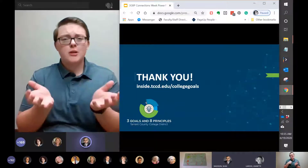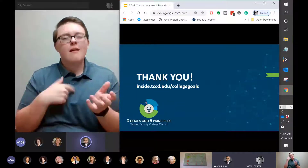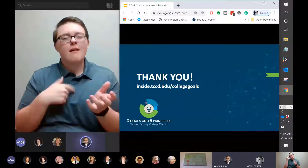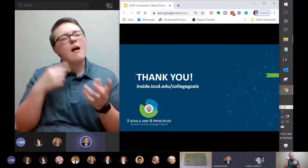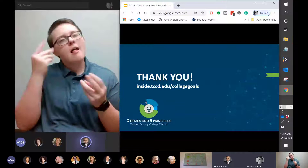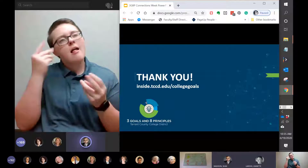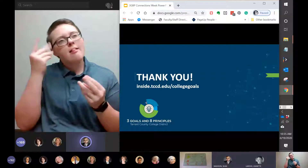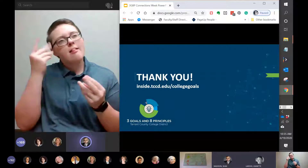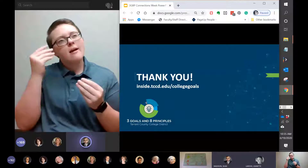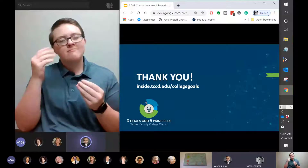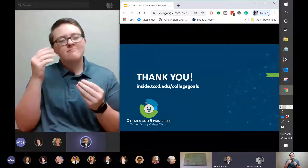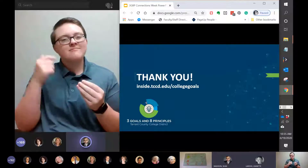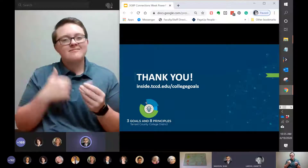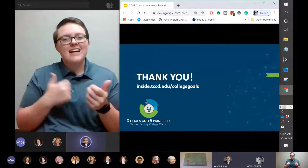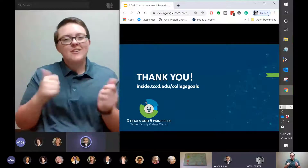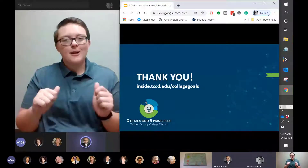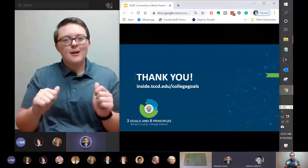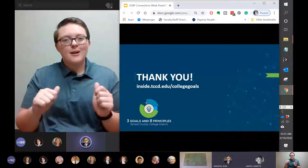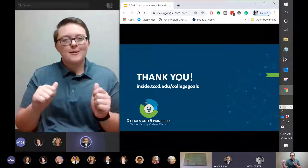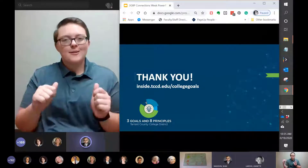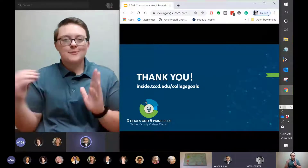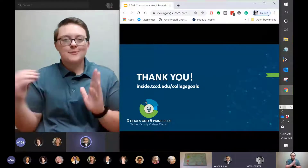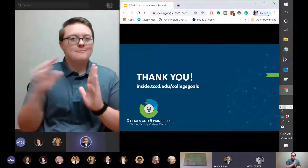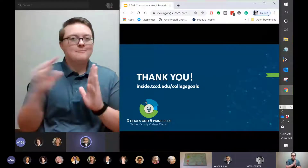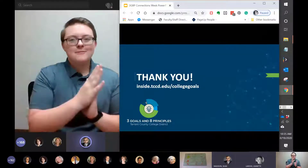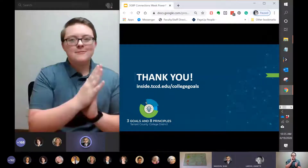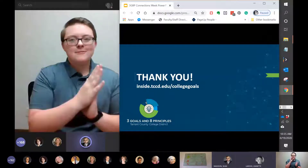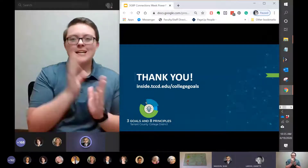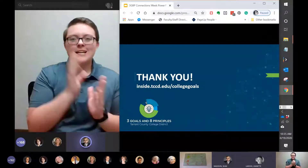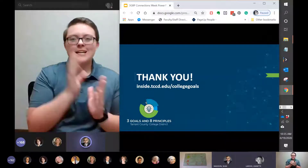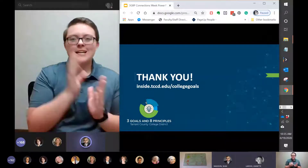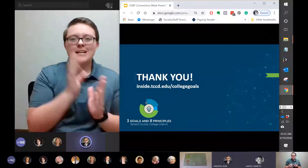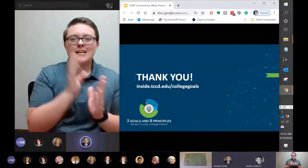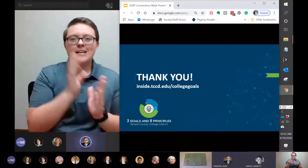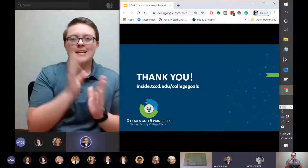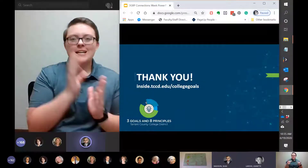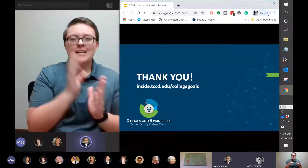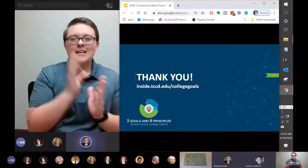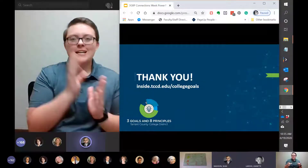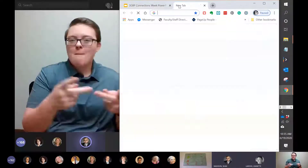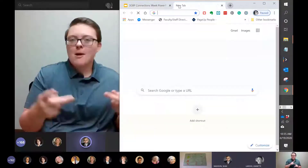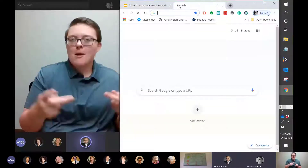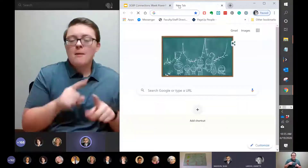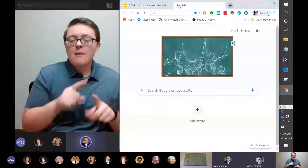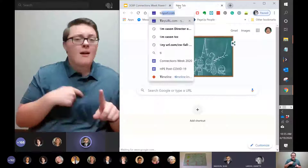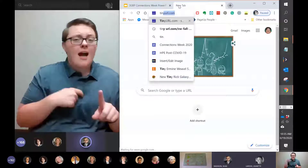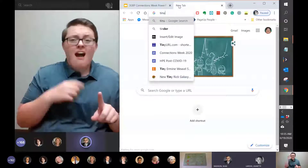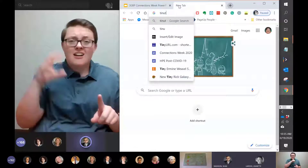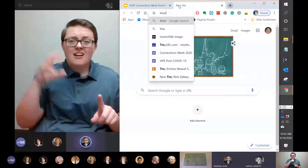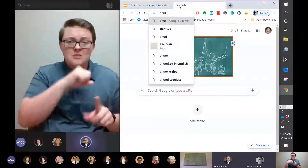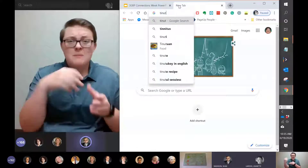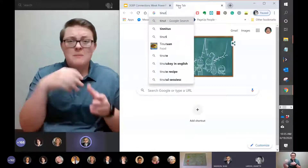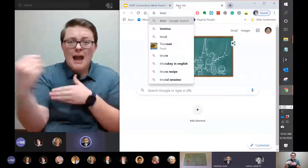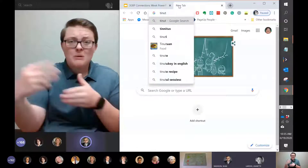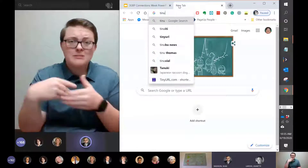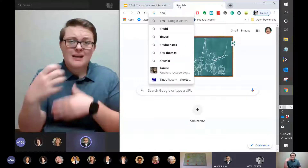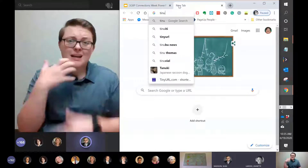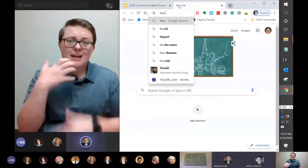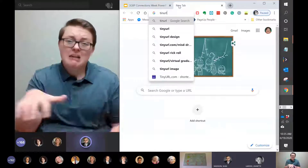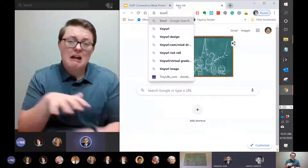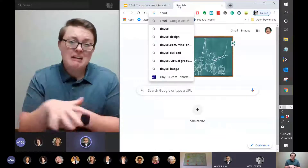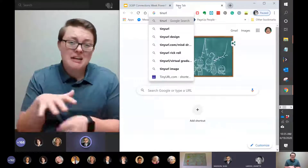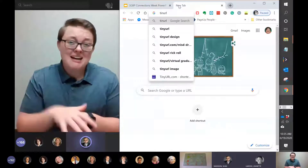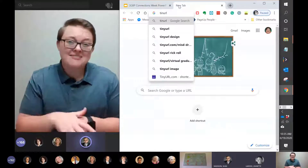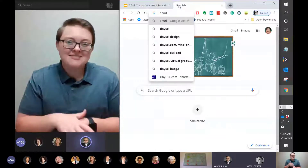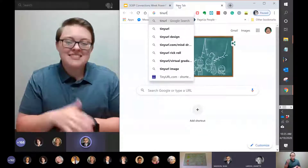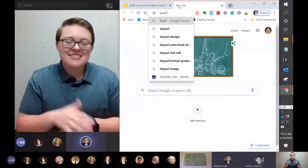tried to bring an image of a fireplace, but I figured it's already hot enough outside. So maybe next time I'll